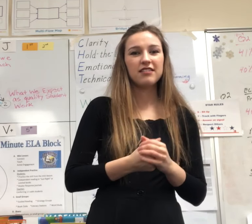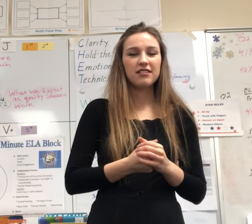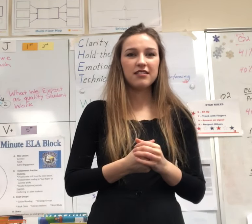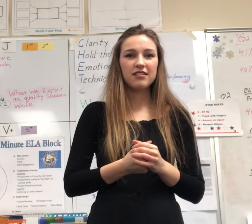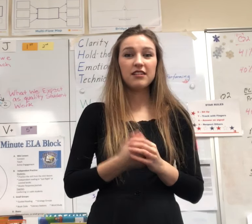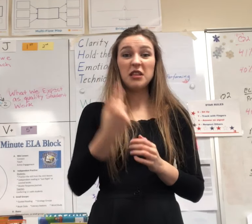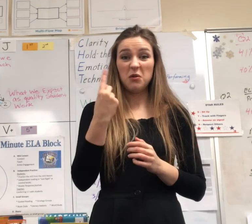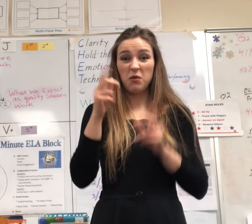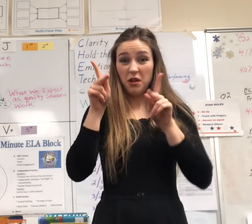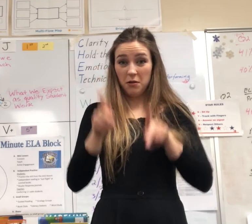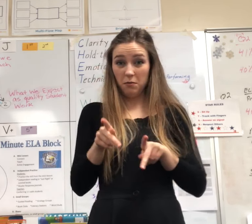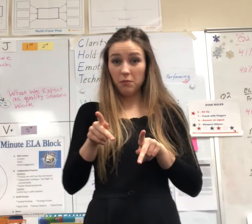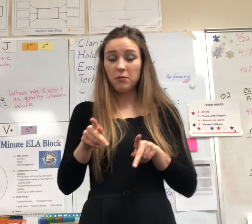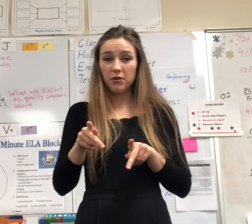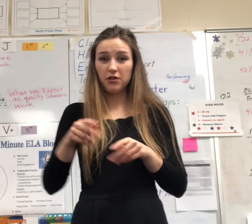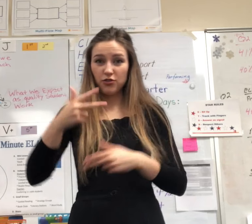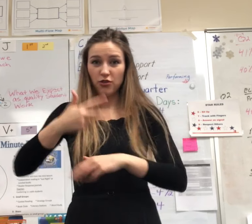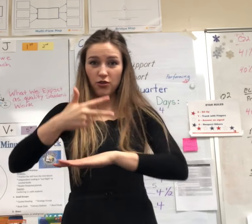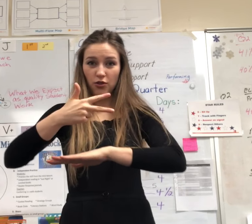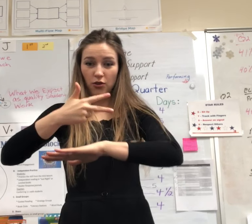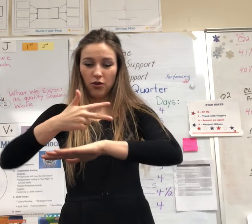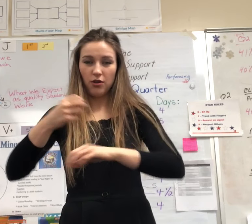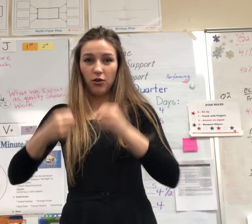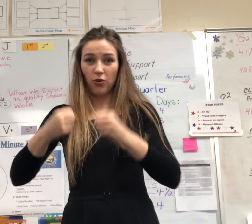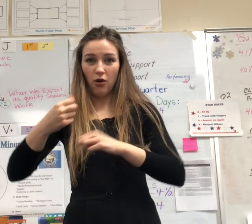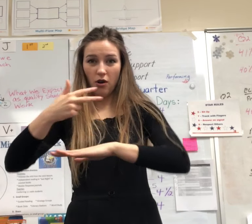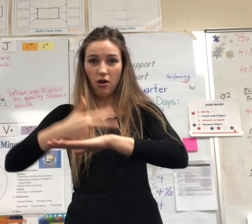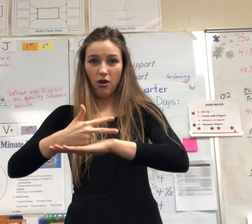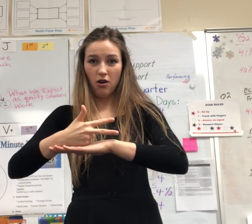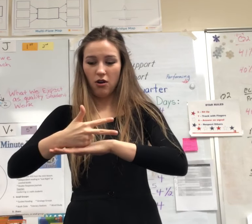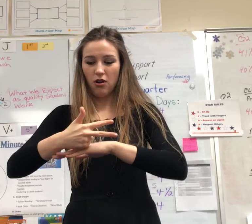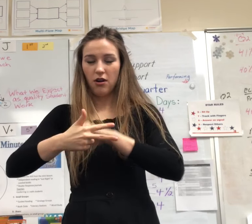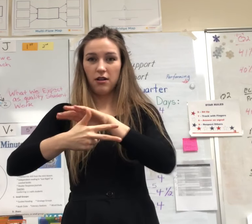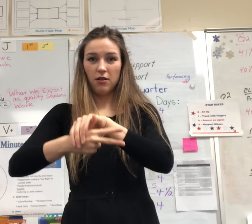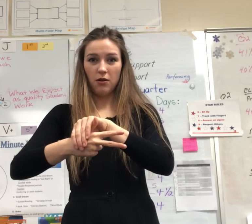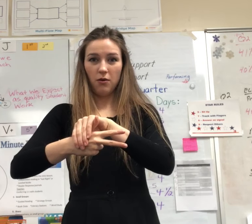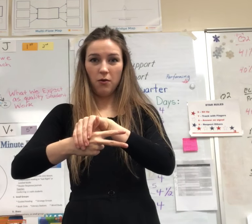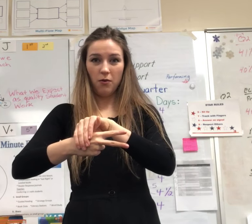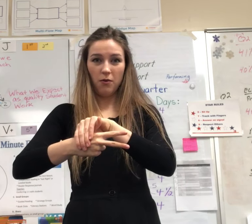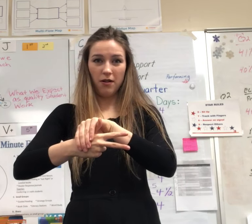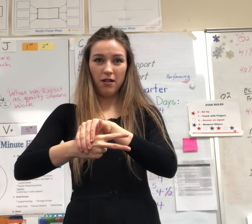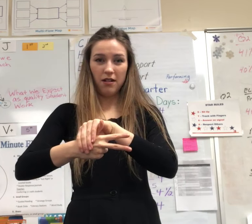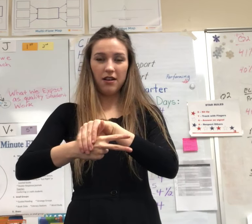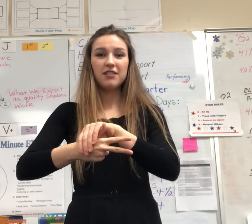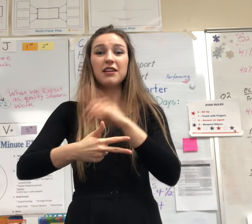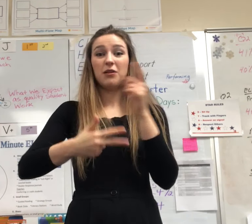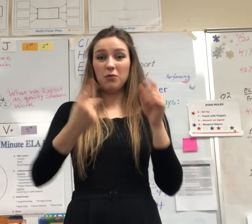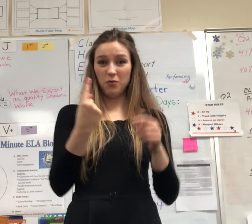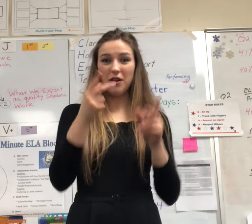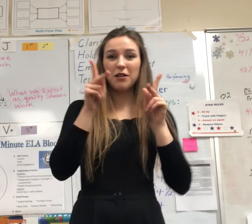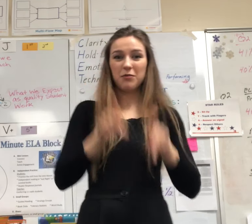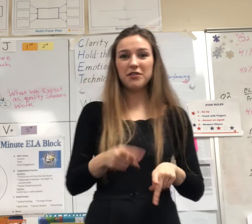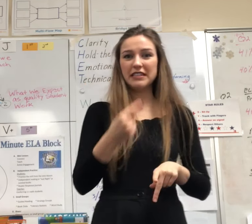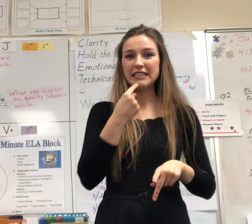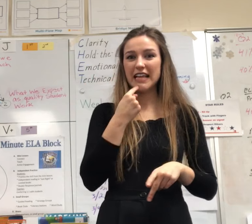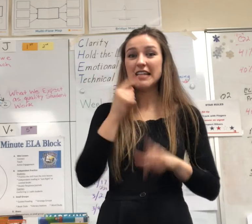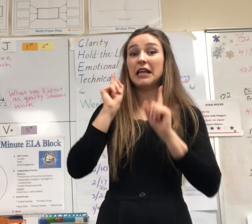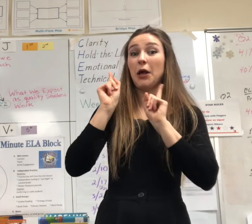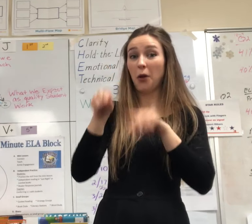washers on the hook, and then one of you is going to say go, you're going to let go, and you're going to see